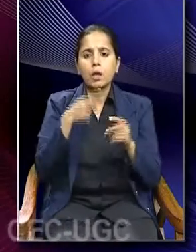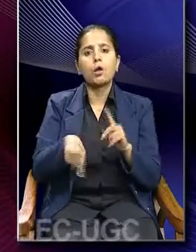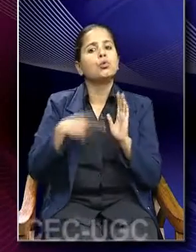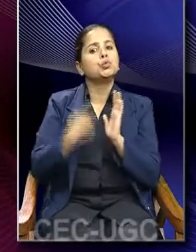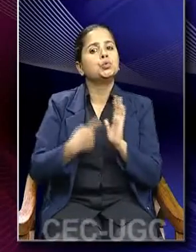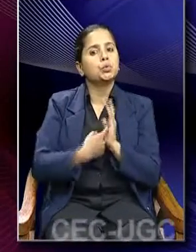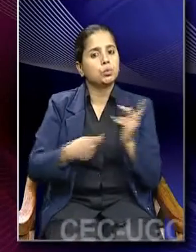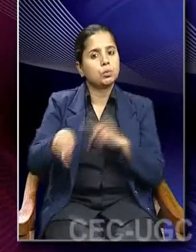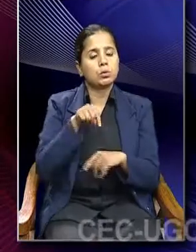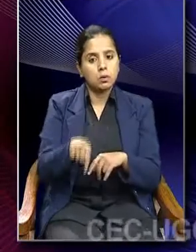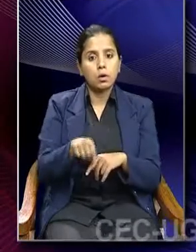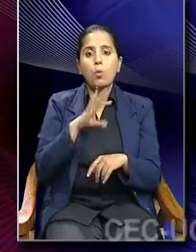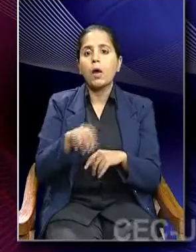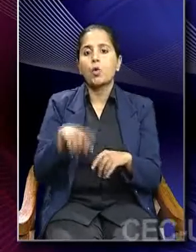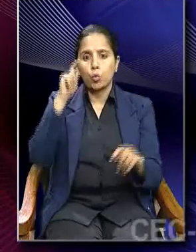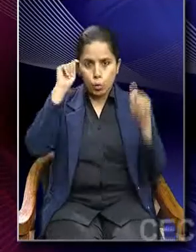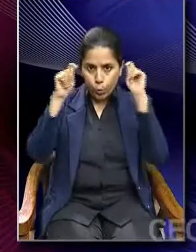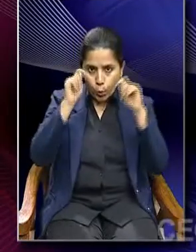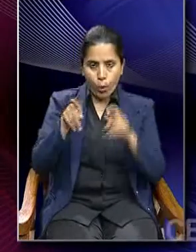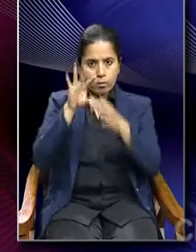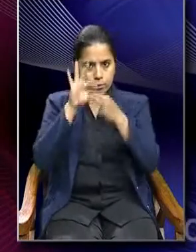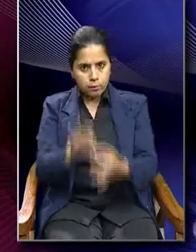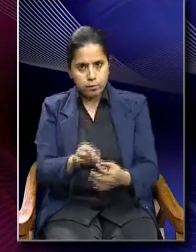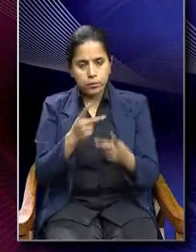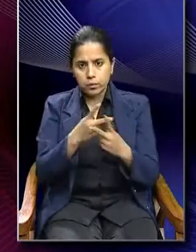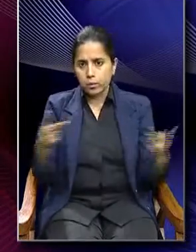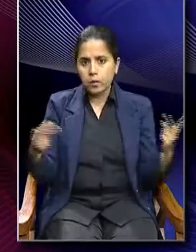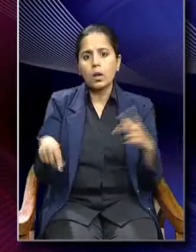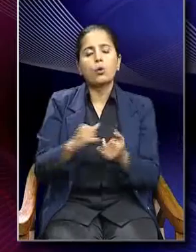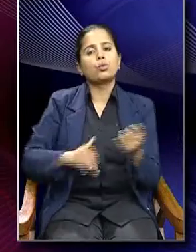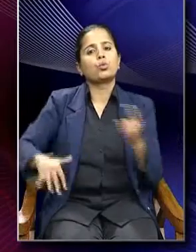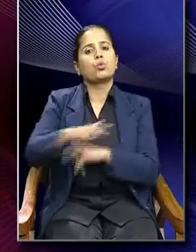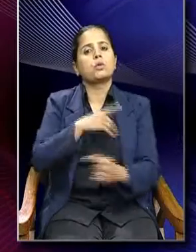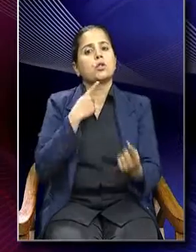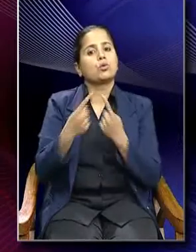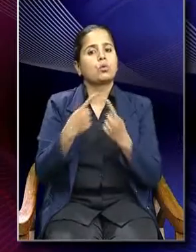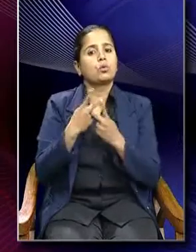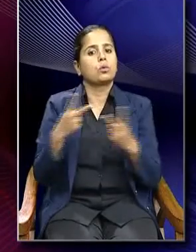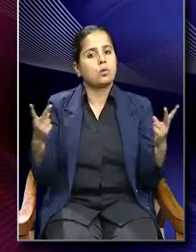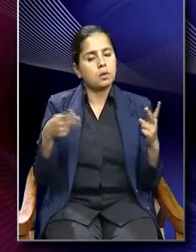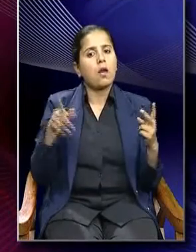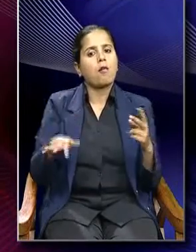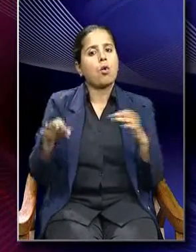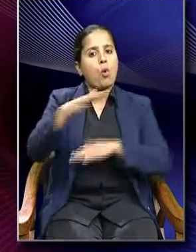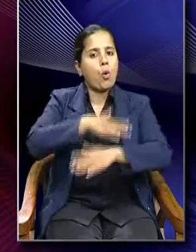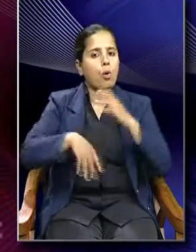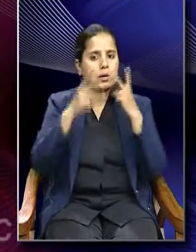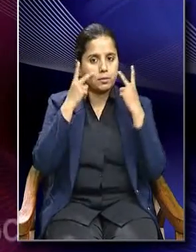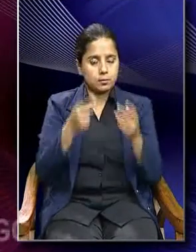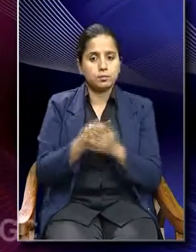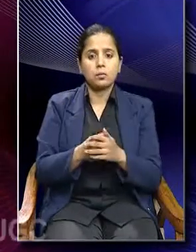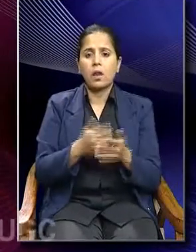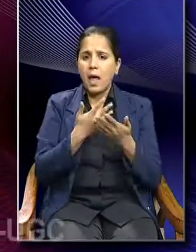principle through which roles and related elements of social interactions are organized. So,